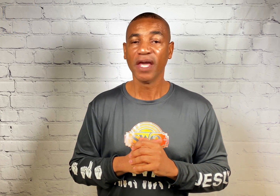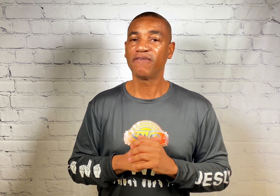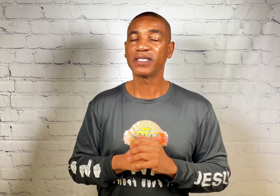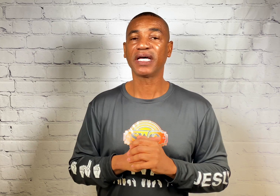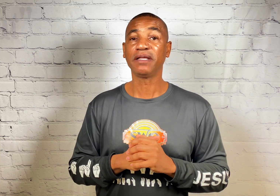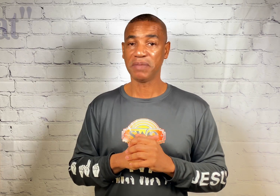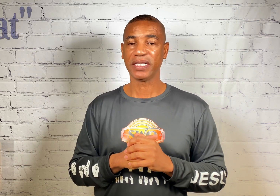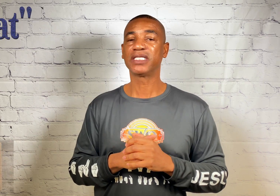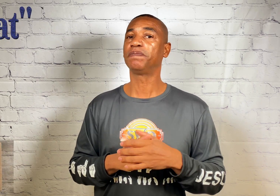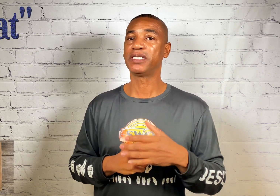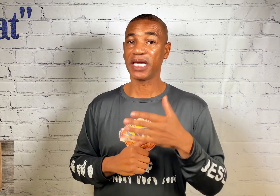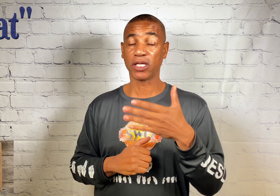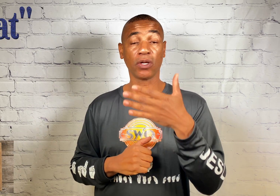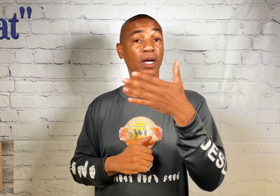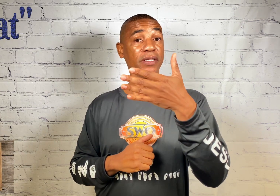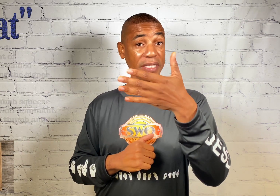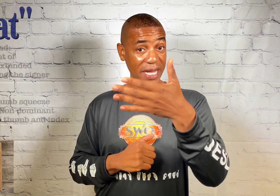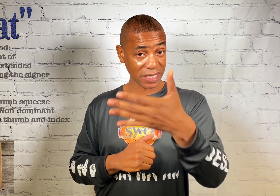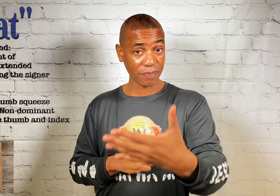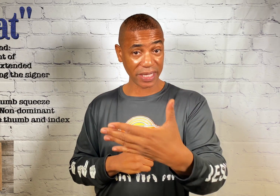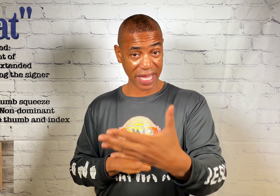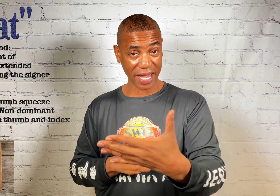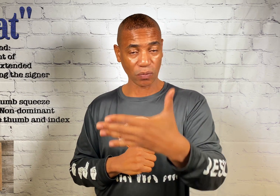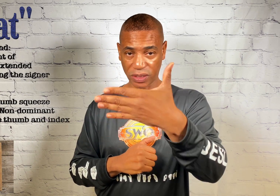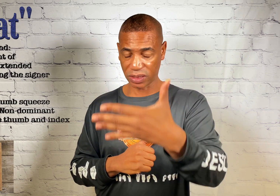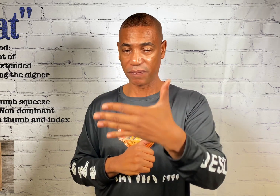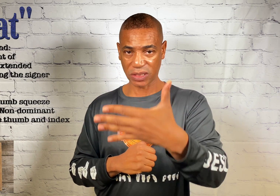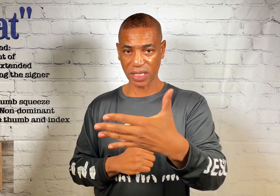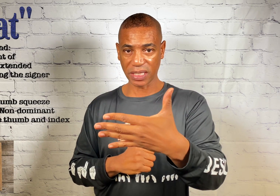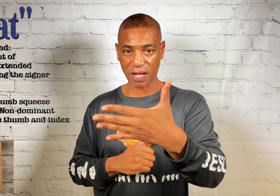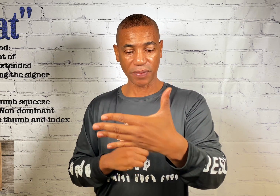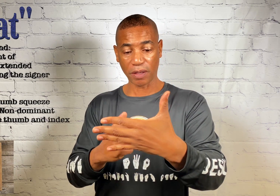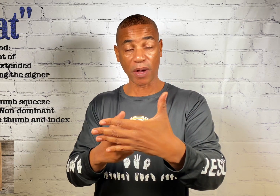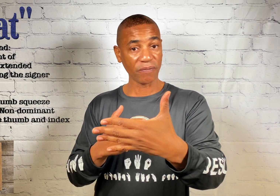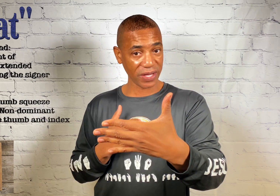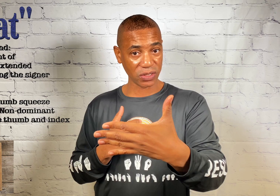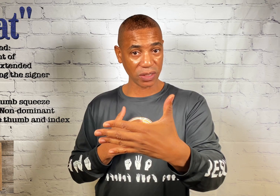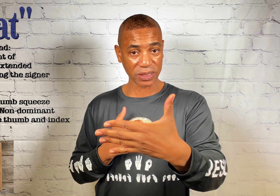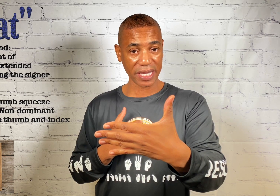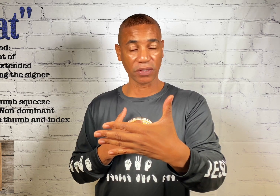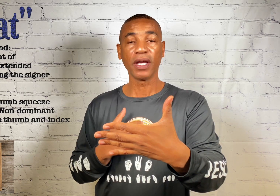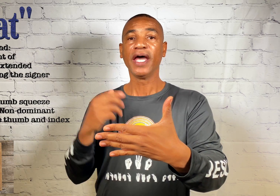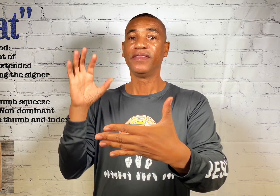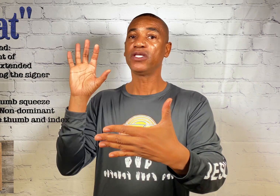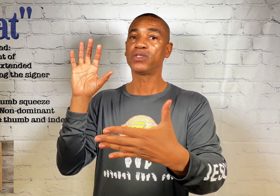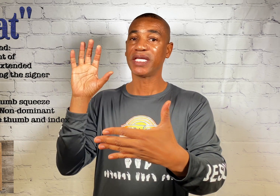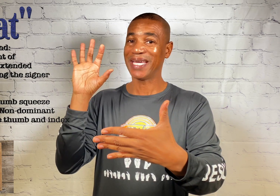For the sign meat, simply take your non-dominant hand with the thumb extended up and the palm facing the signer. Then you take the